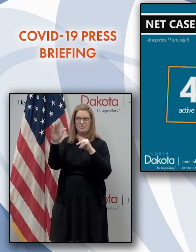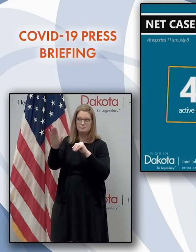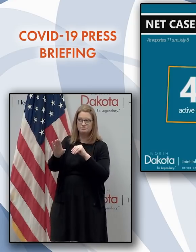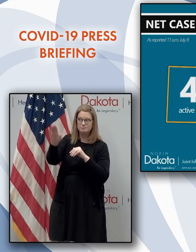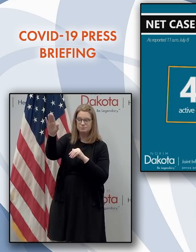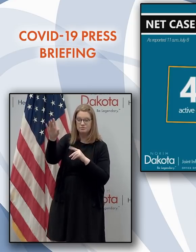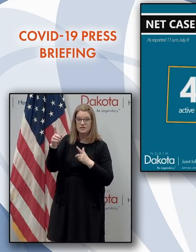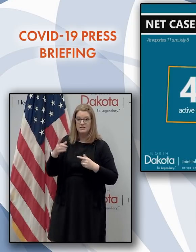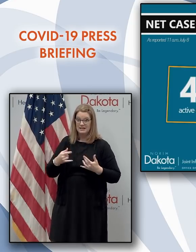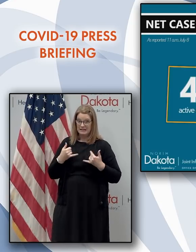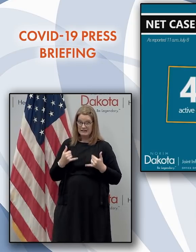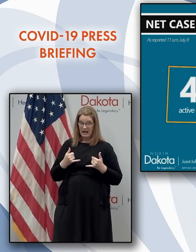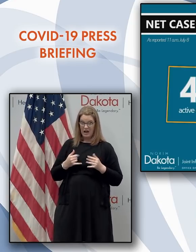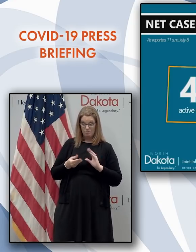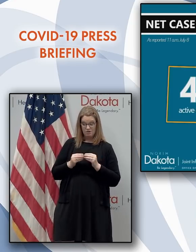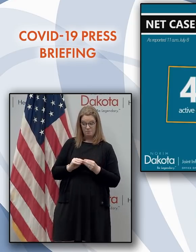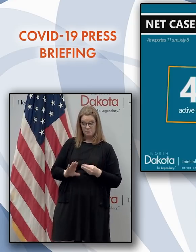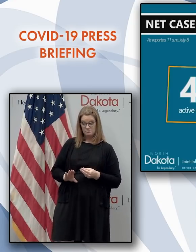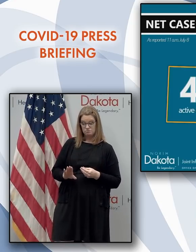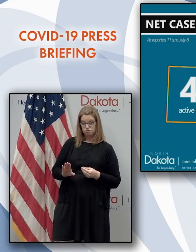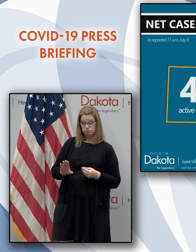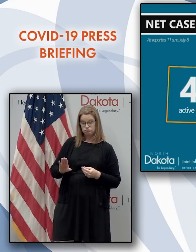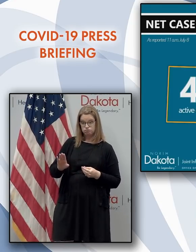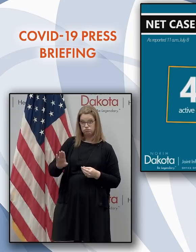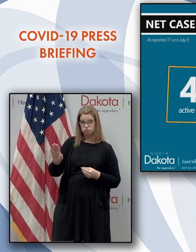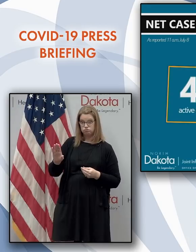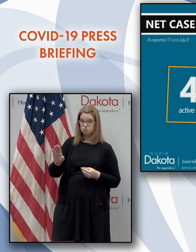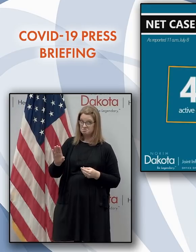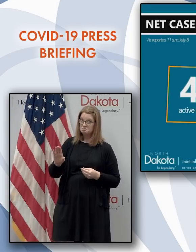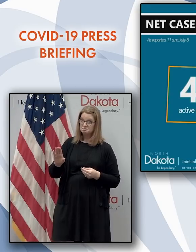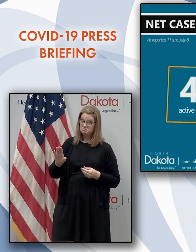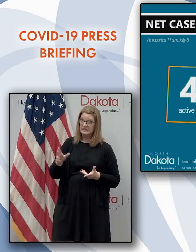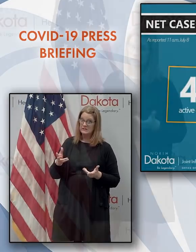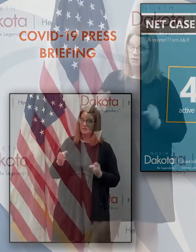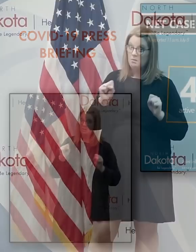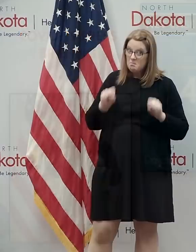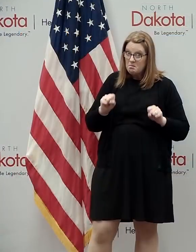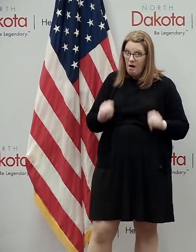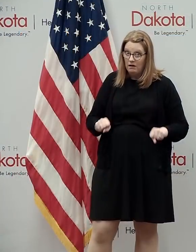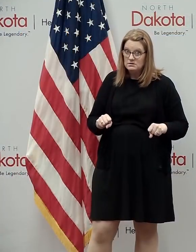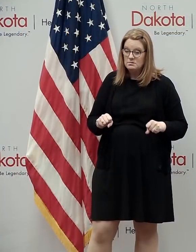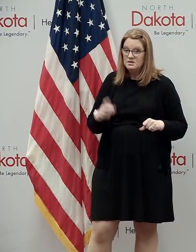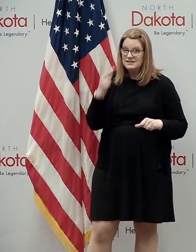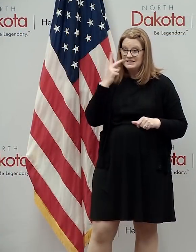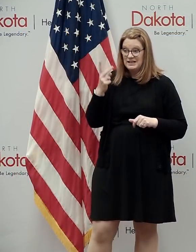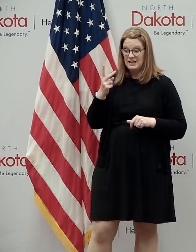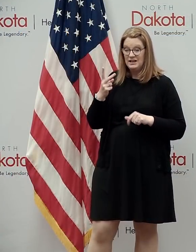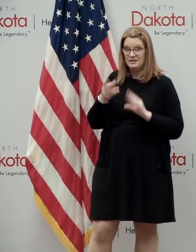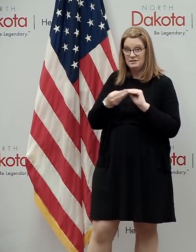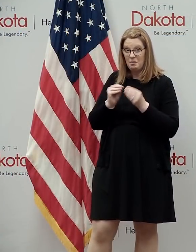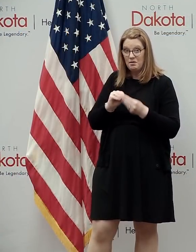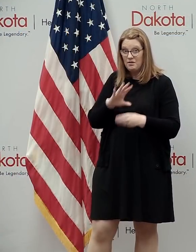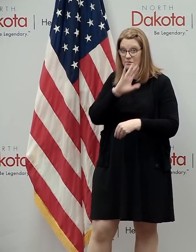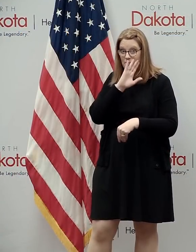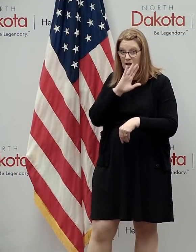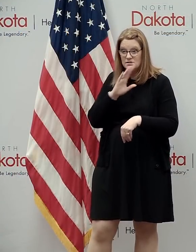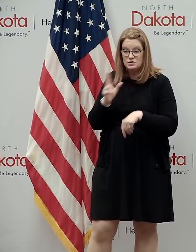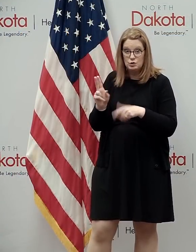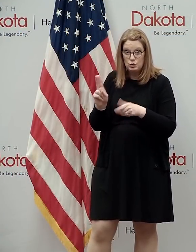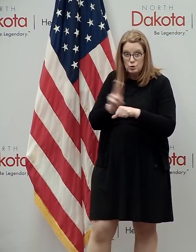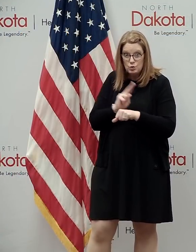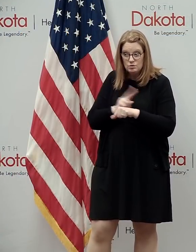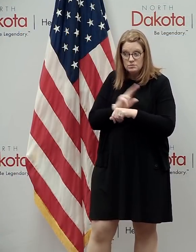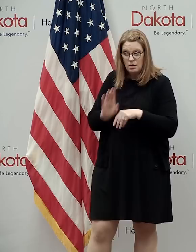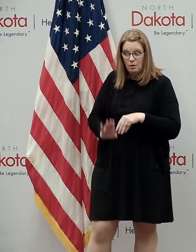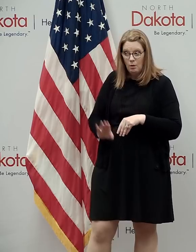possible that we would see hospitalizations continue to climb some in the days ahead, but not a certainty, because one of the things in the